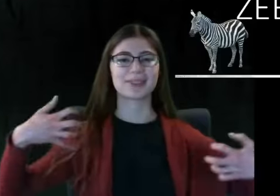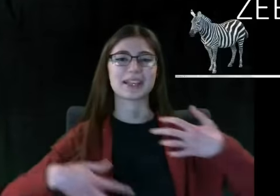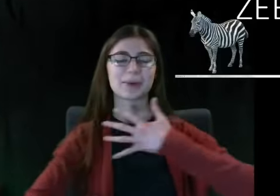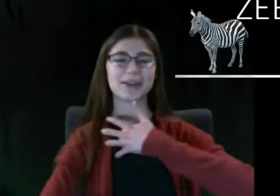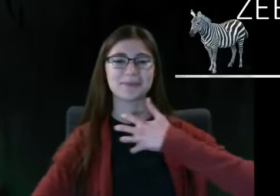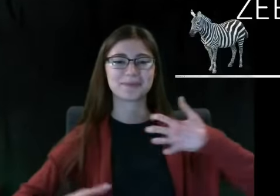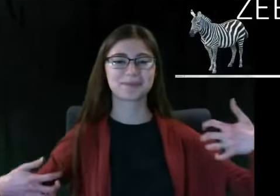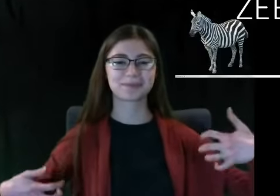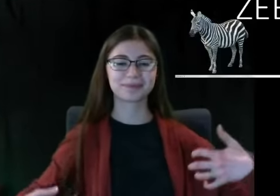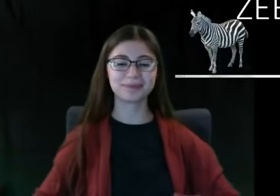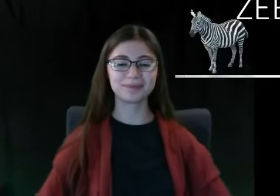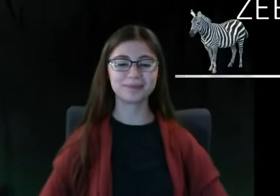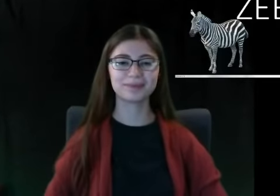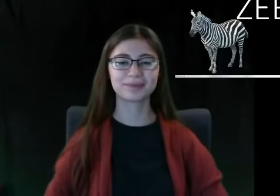Zebra.